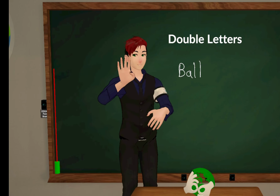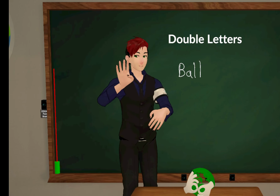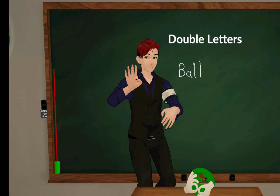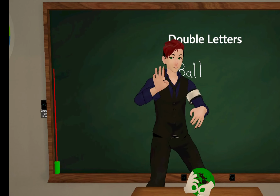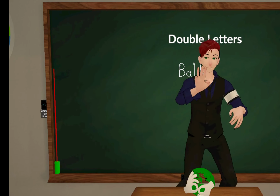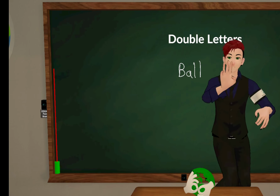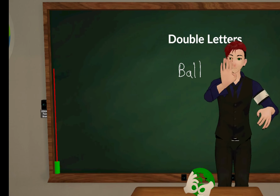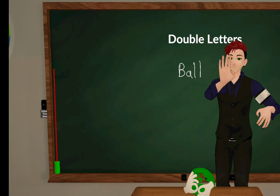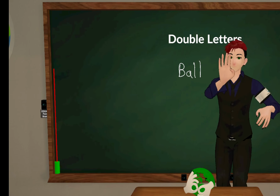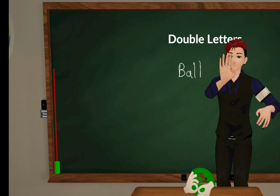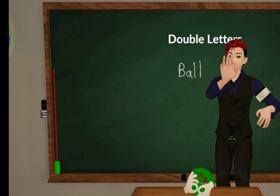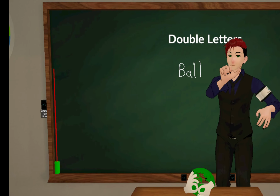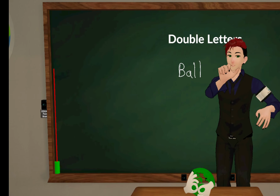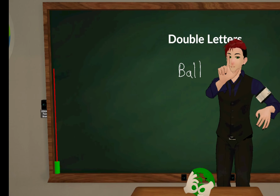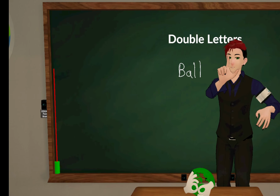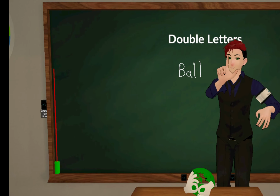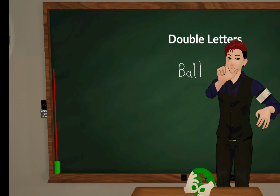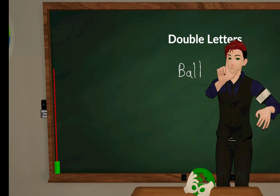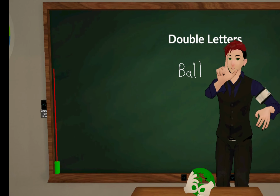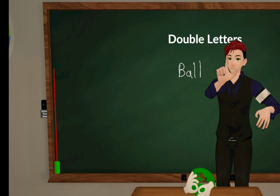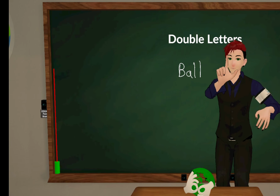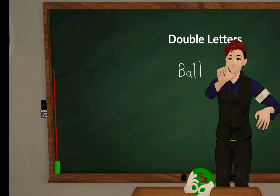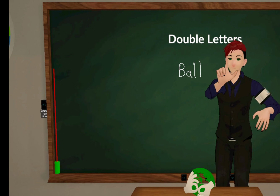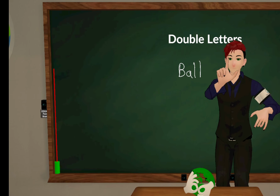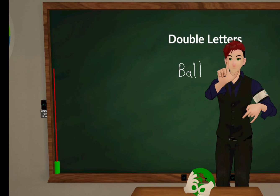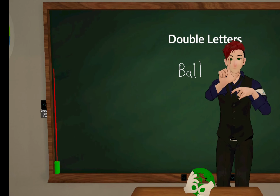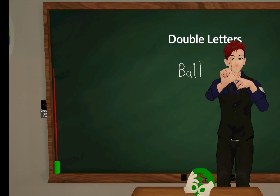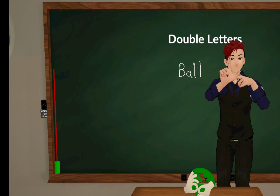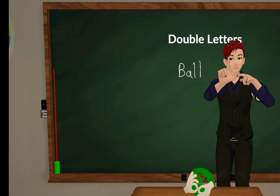spell this, B-A-L-L, how do you